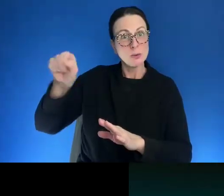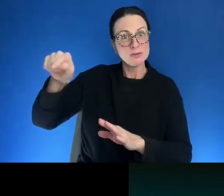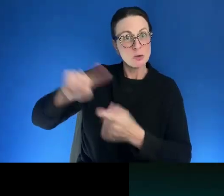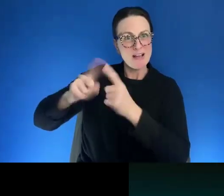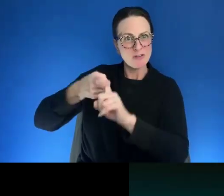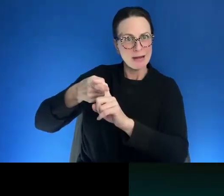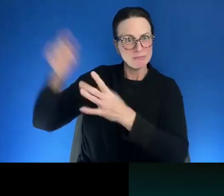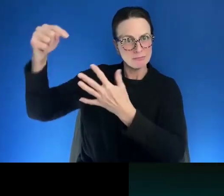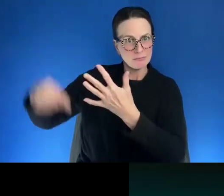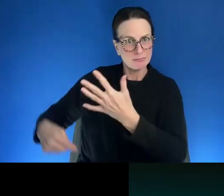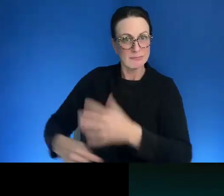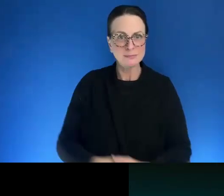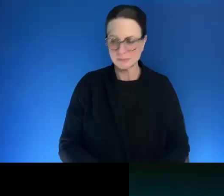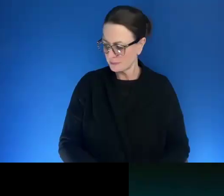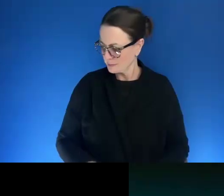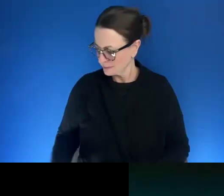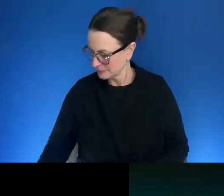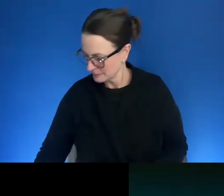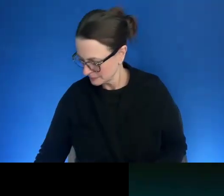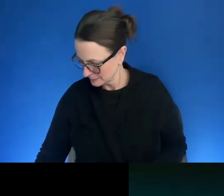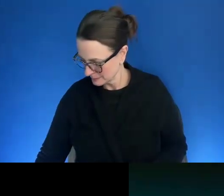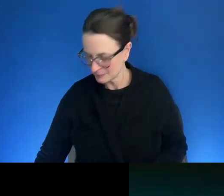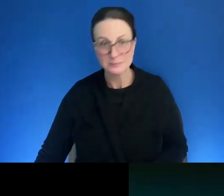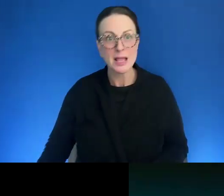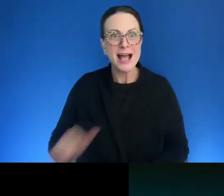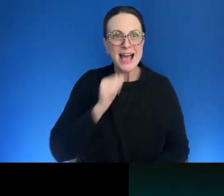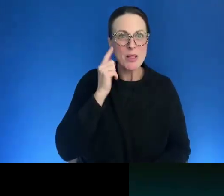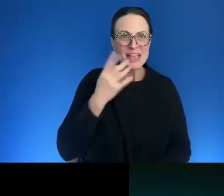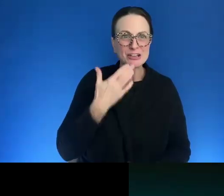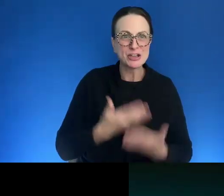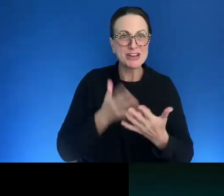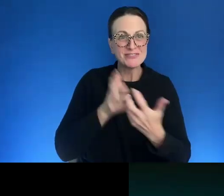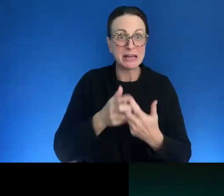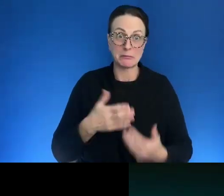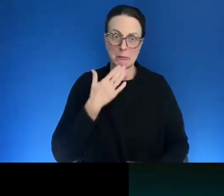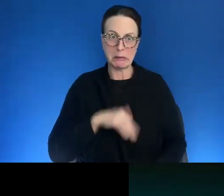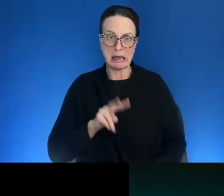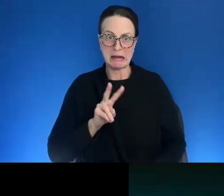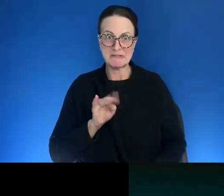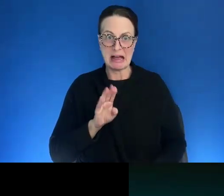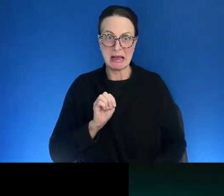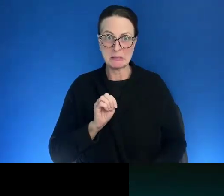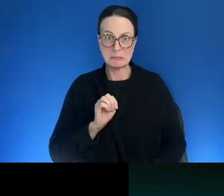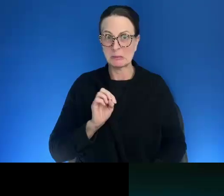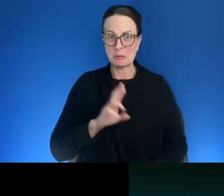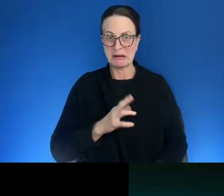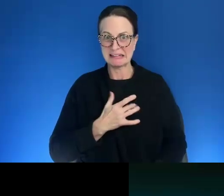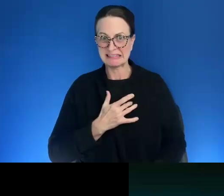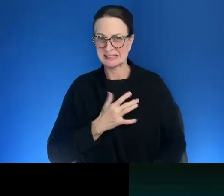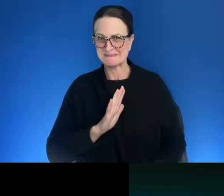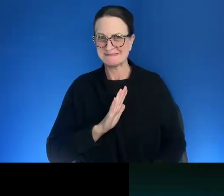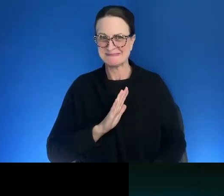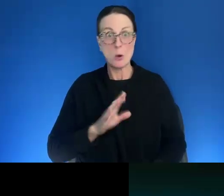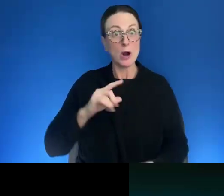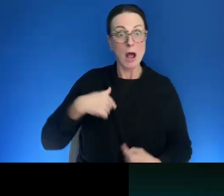my friend so and so, because I don't think we're a good fit. Whether you just get a bad vibe or they want something that you're not qualified